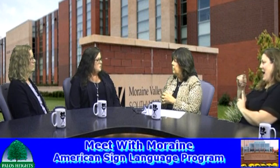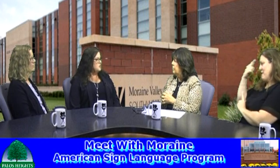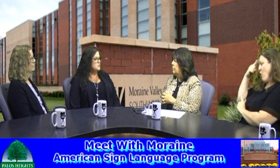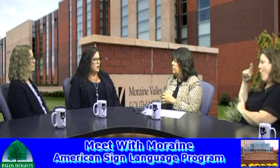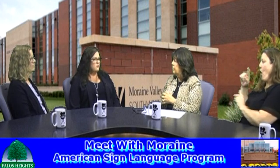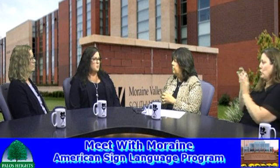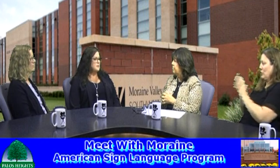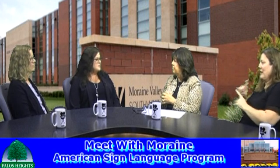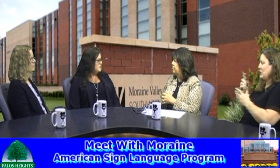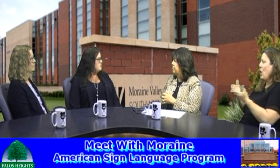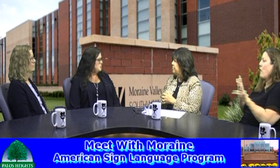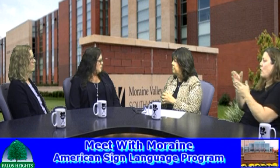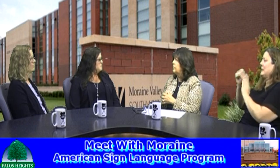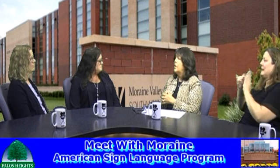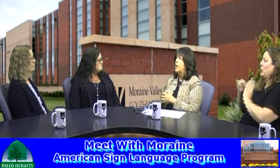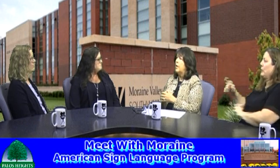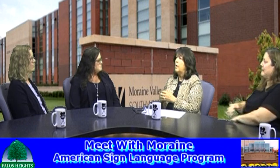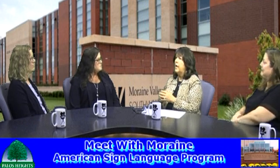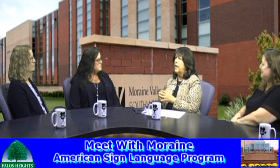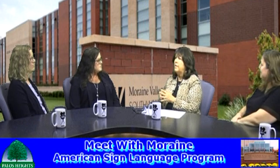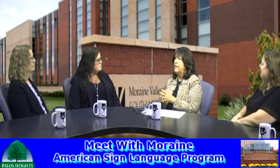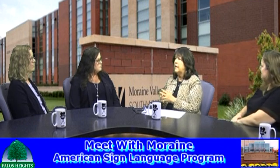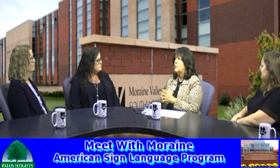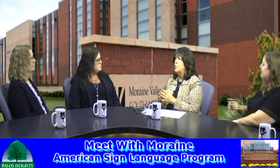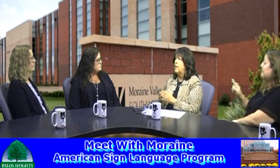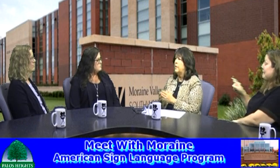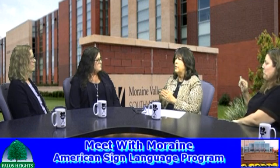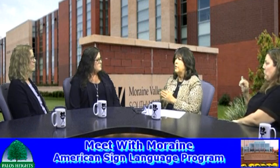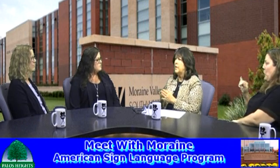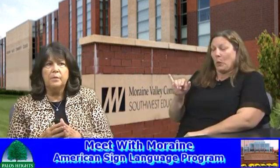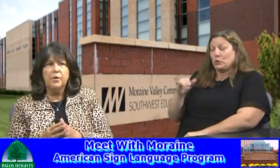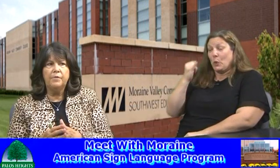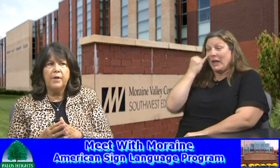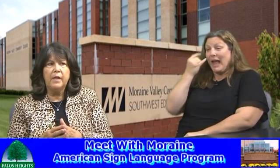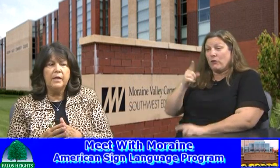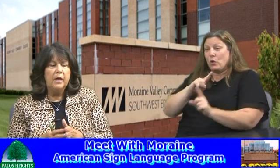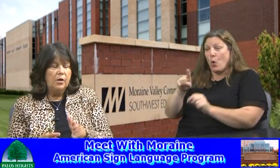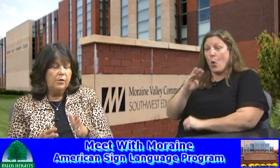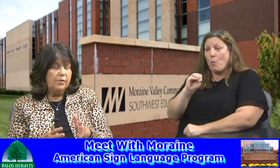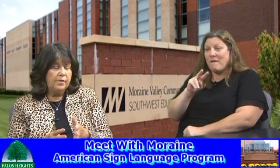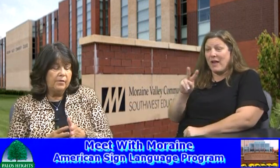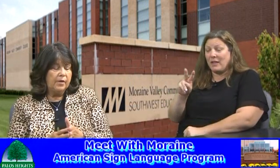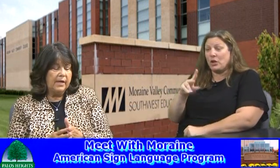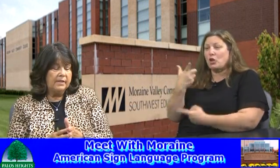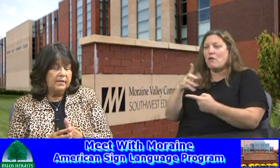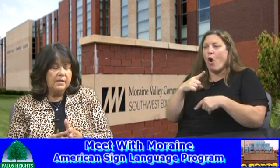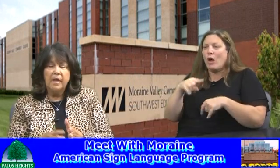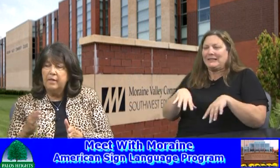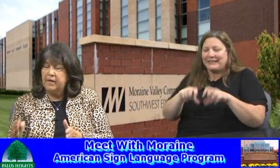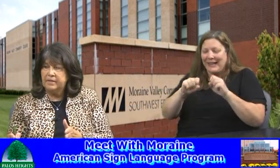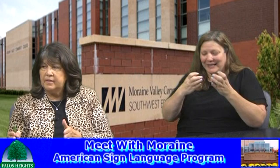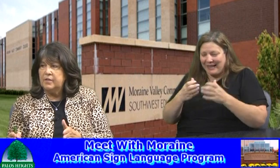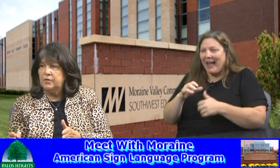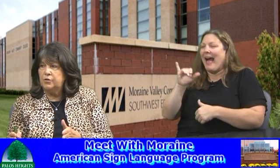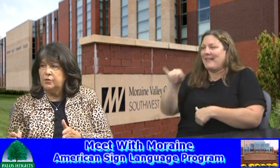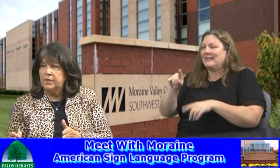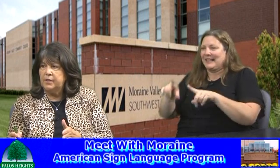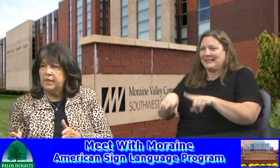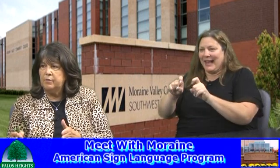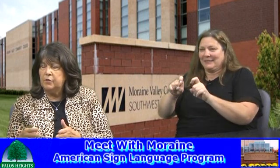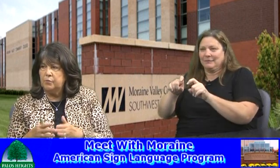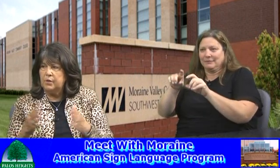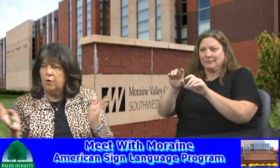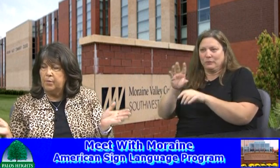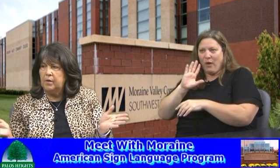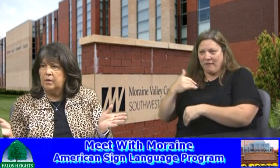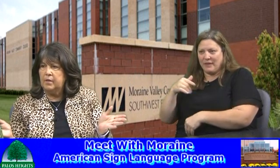Interpreters, which is offered by the state of Illinois. Okay, and that's what, if you're attending Moraine Valley, you've gone through the classes, that's the test you're going to